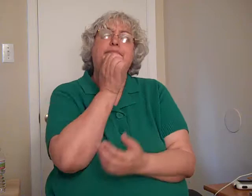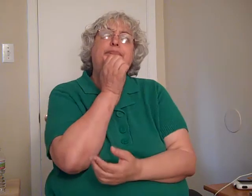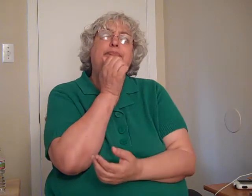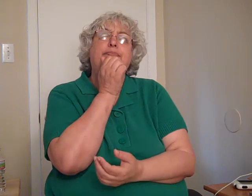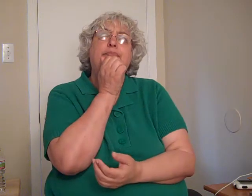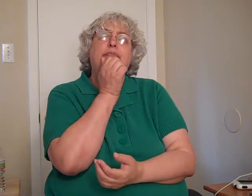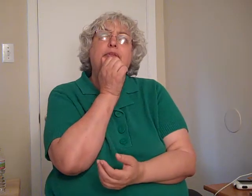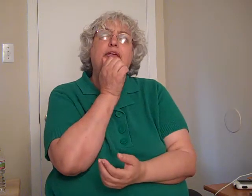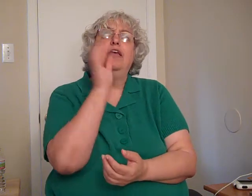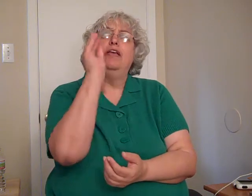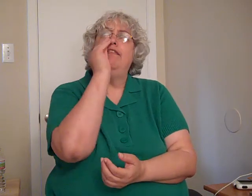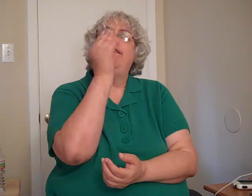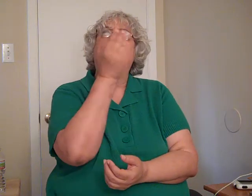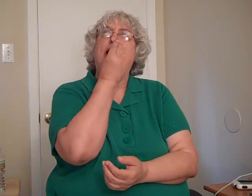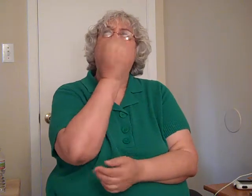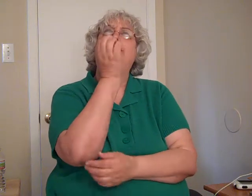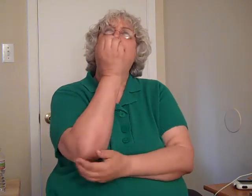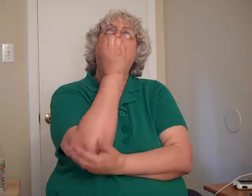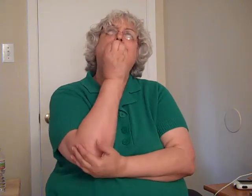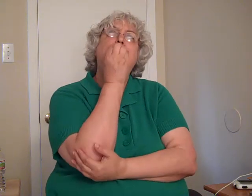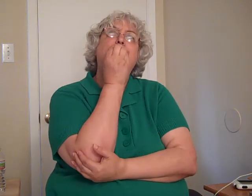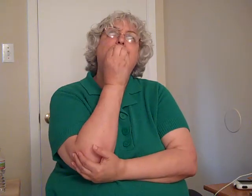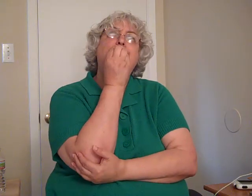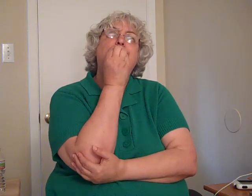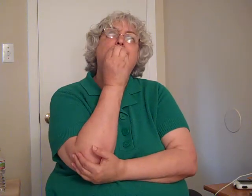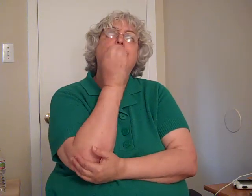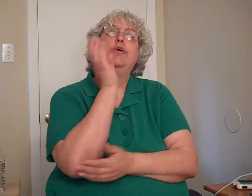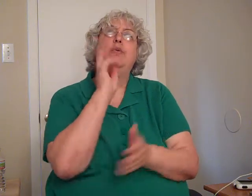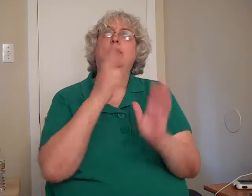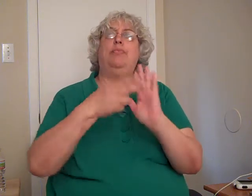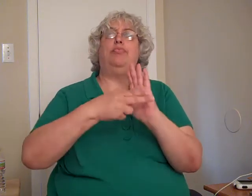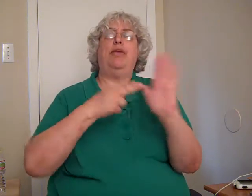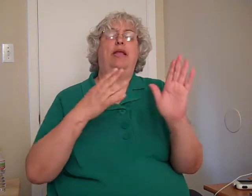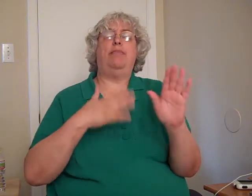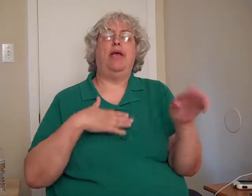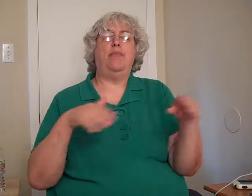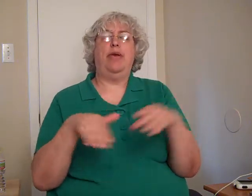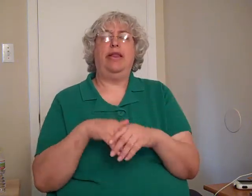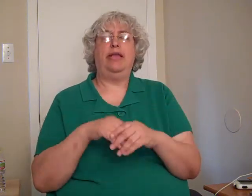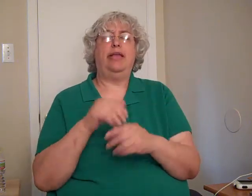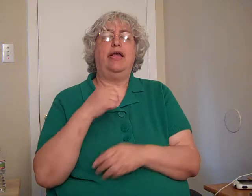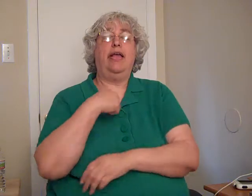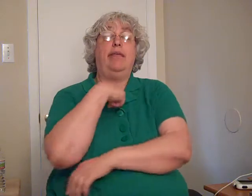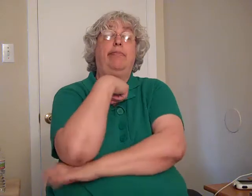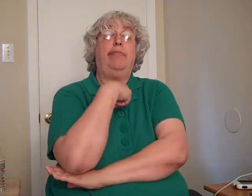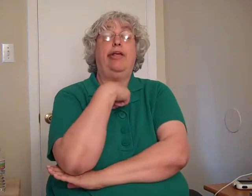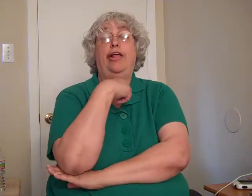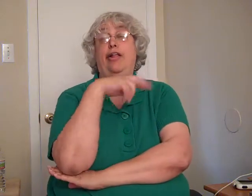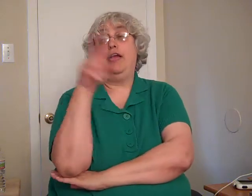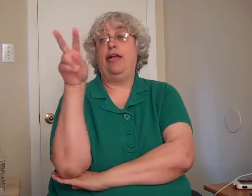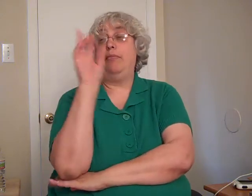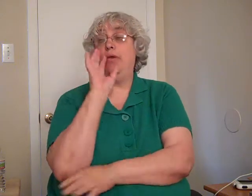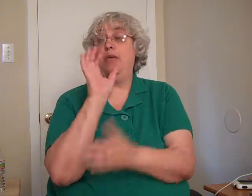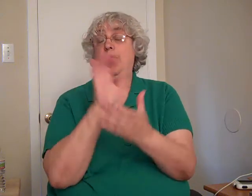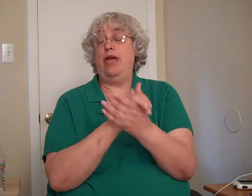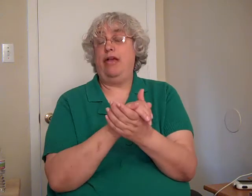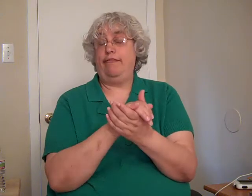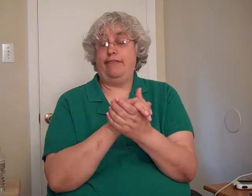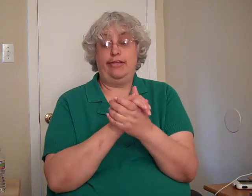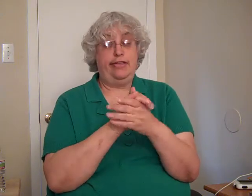kind of flower is going to represent and going to brand my wedding. So I'm sitting here at the time looking at my wife, looking at this stack of magazines, thinking